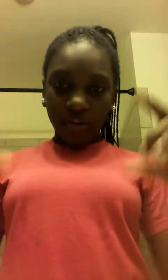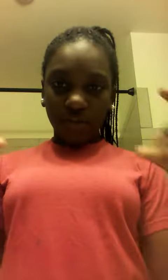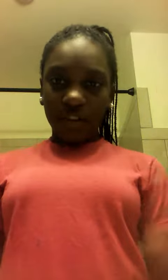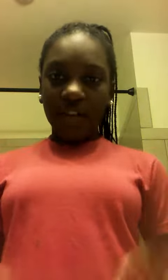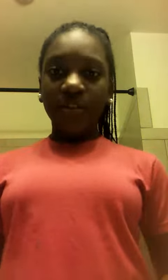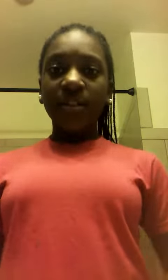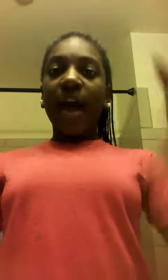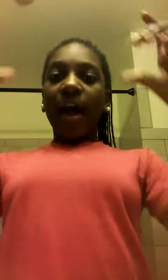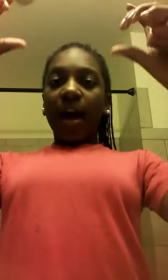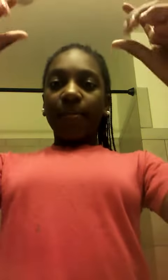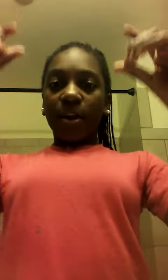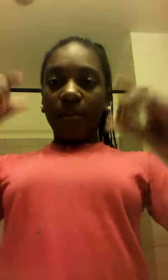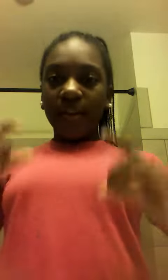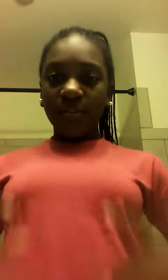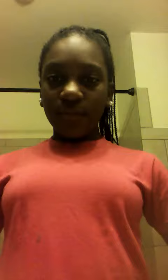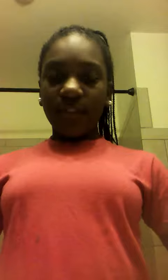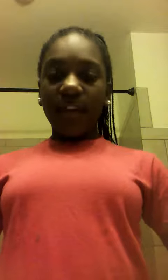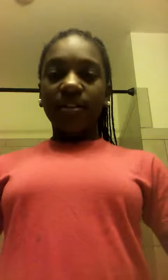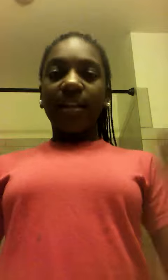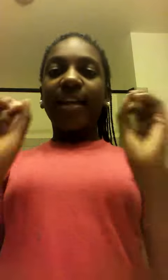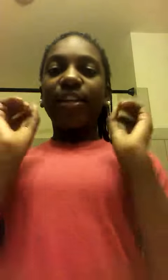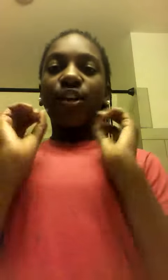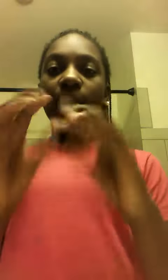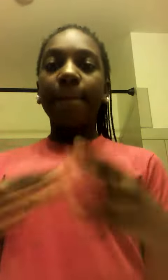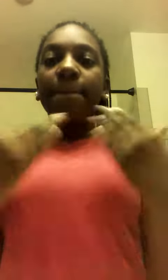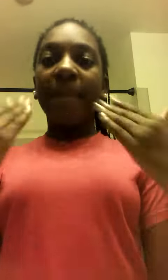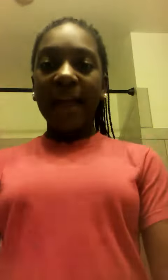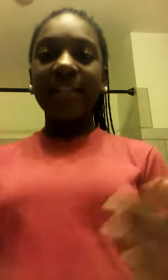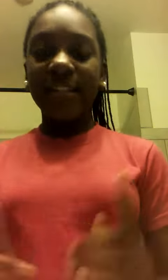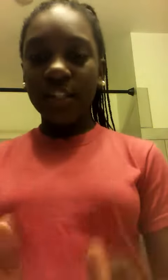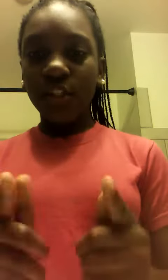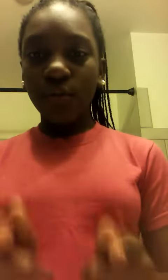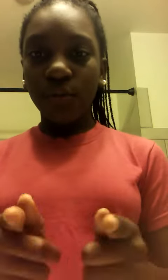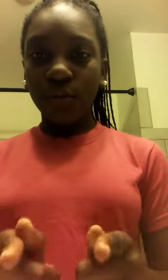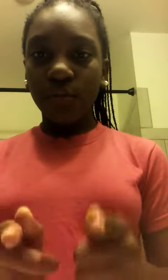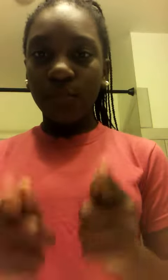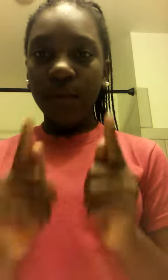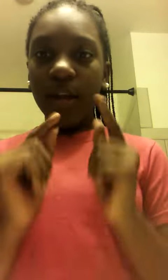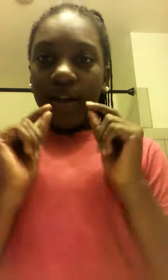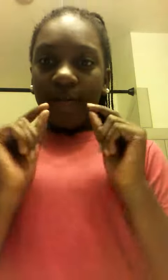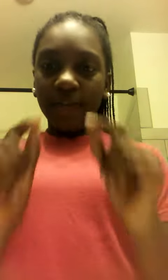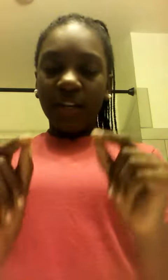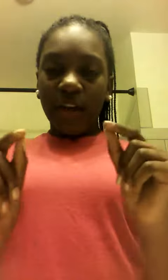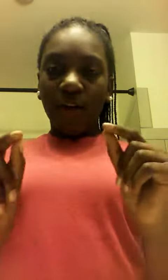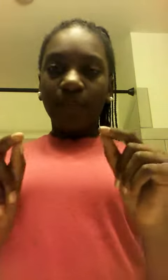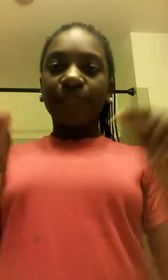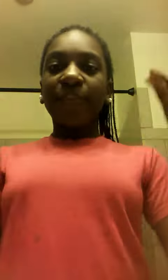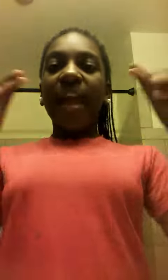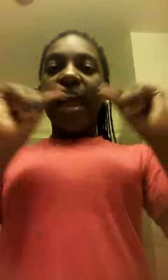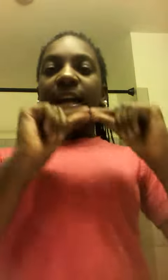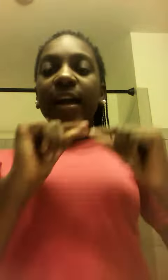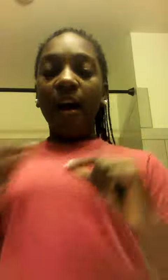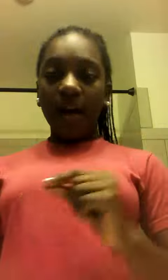YouTube videos, comment on my YouTube videos, and come back to this YouTube video,